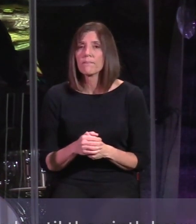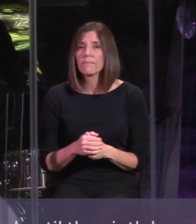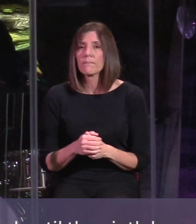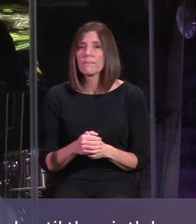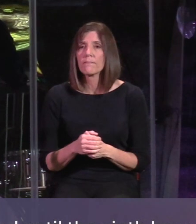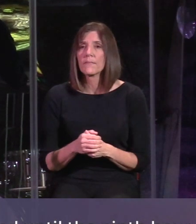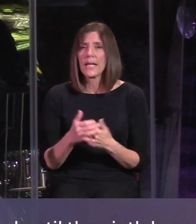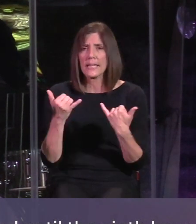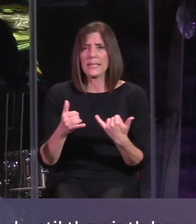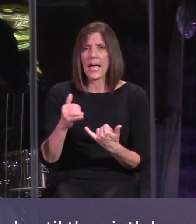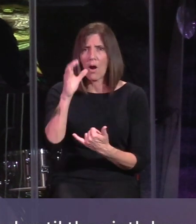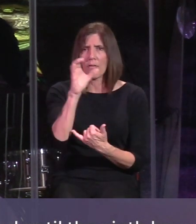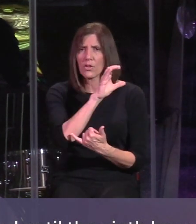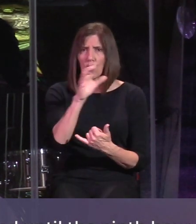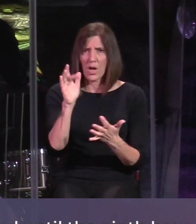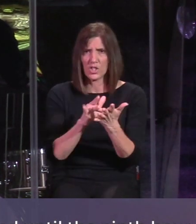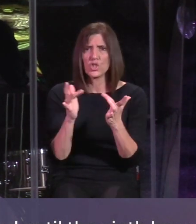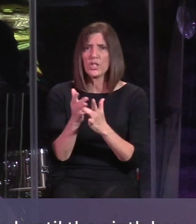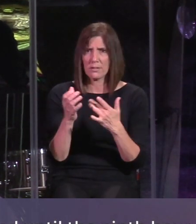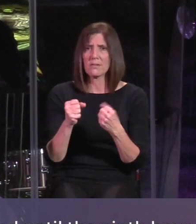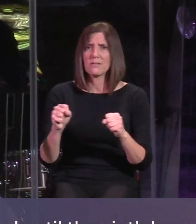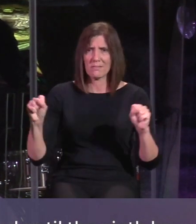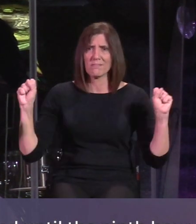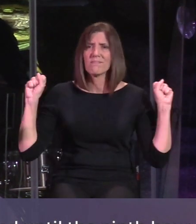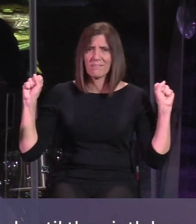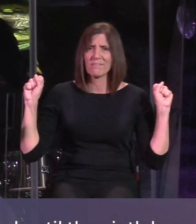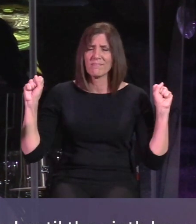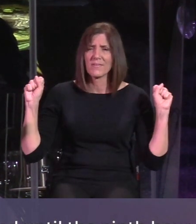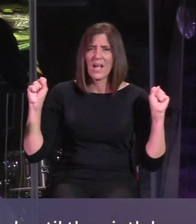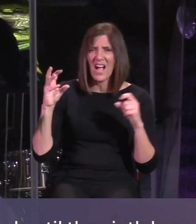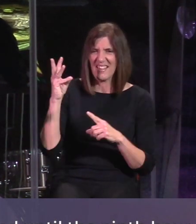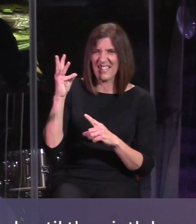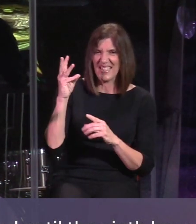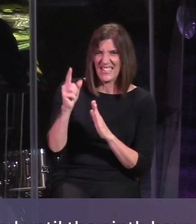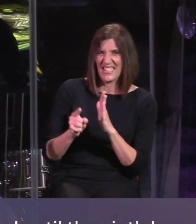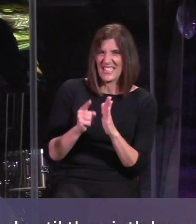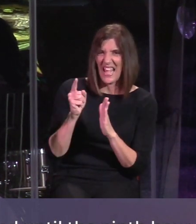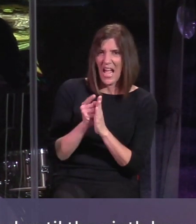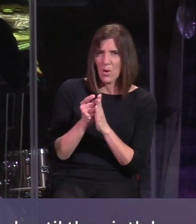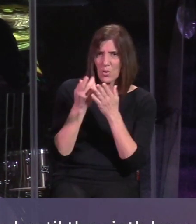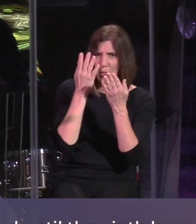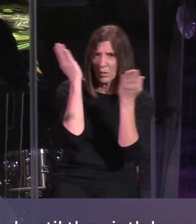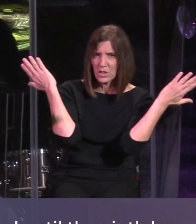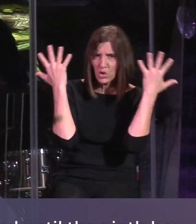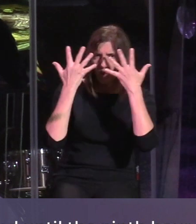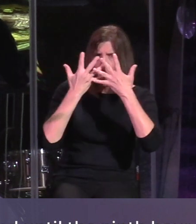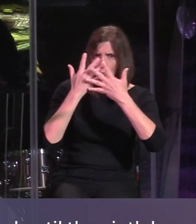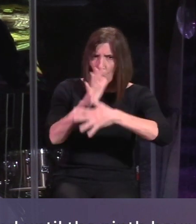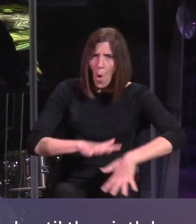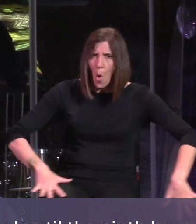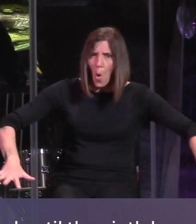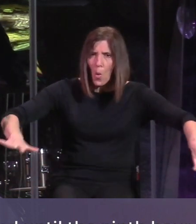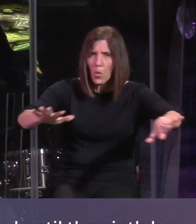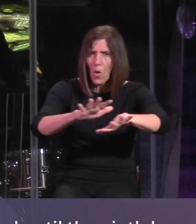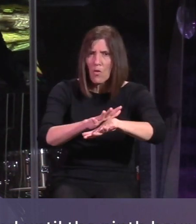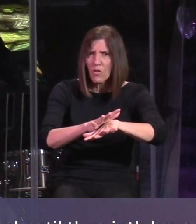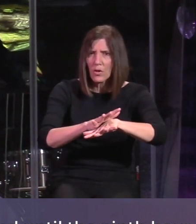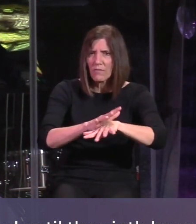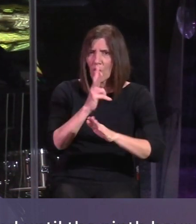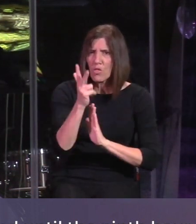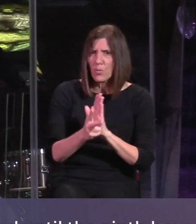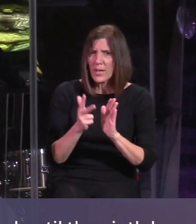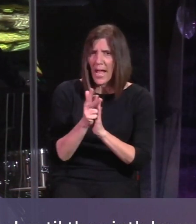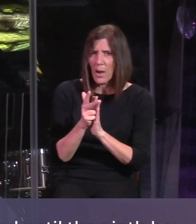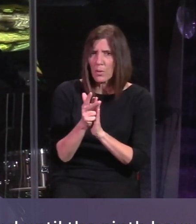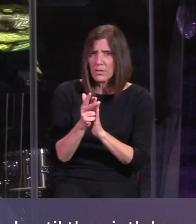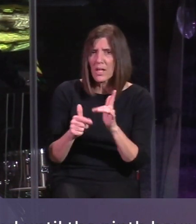Jesus on the cross right now. It says, "Now from the sixth hour, there was darkness all over the land until the ninth hour. And about the ninth